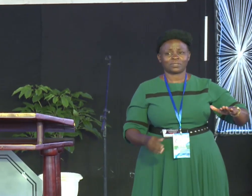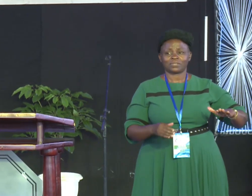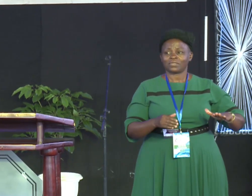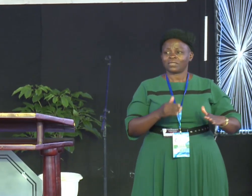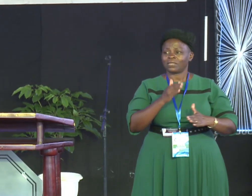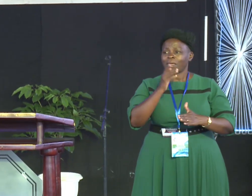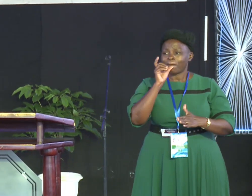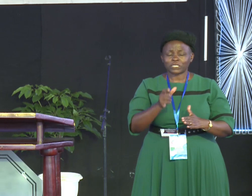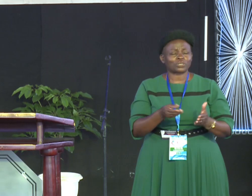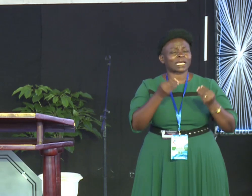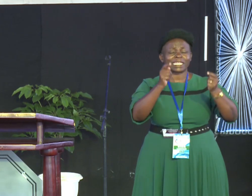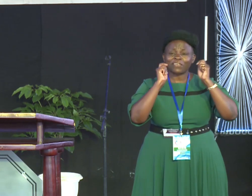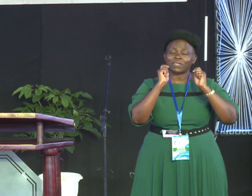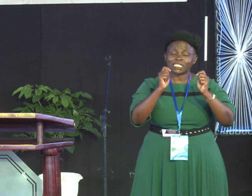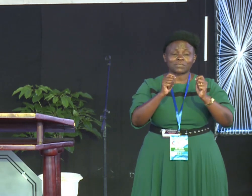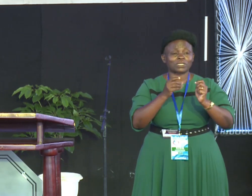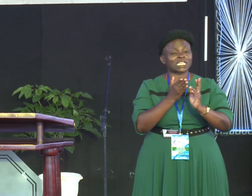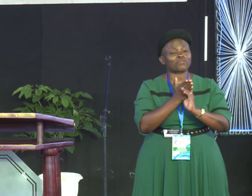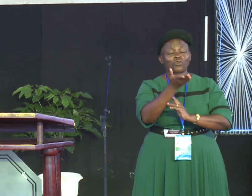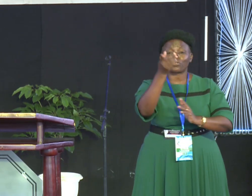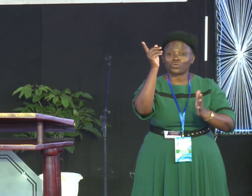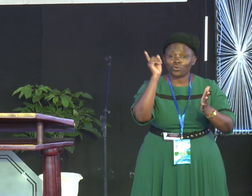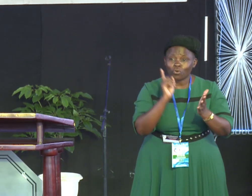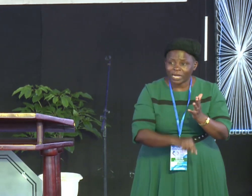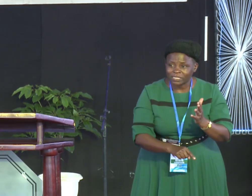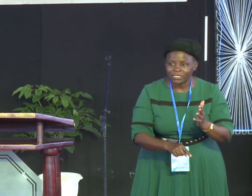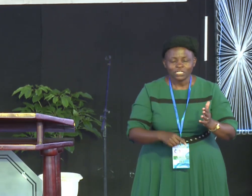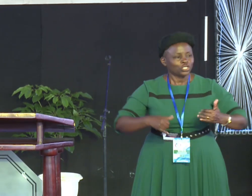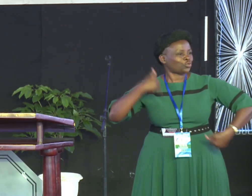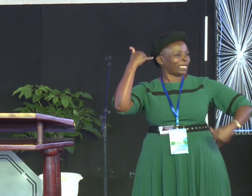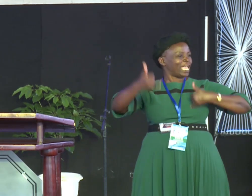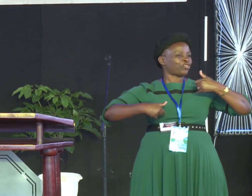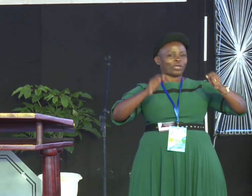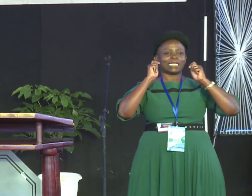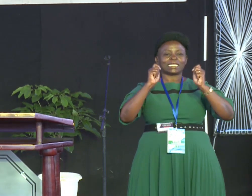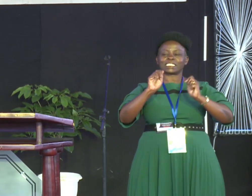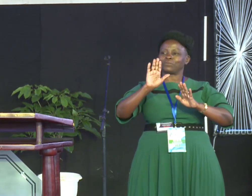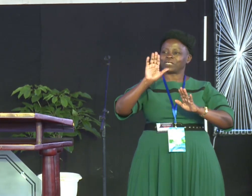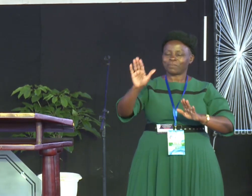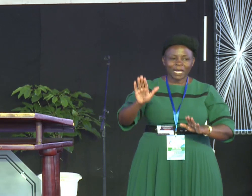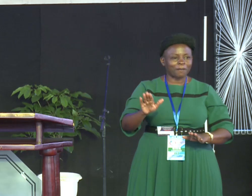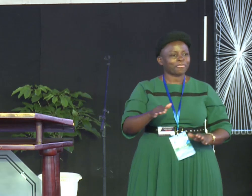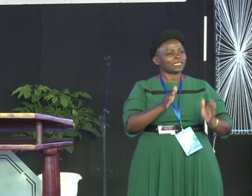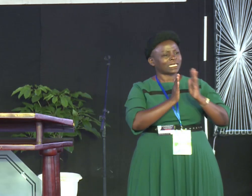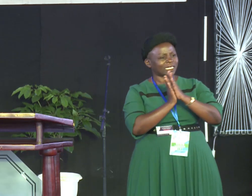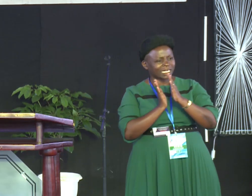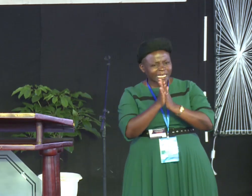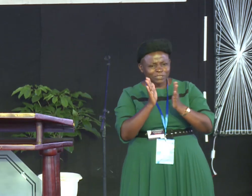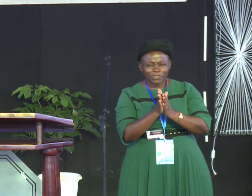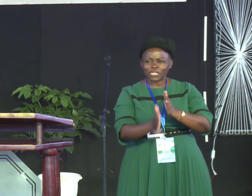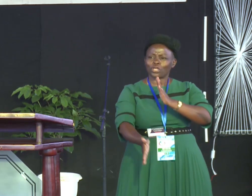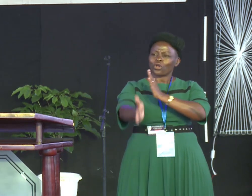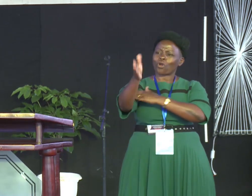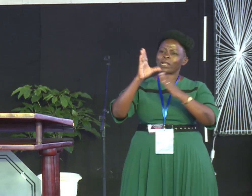awo obujulizi kyayiseemu. Someone can give a testimony of what they've gone through. No obujulizi bwe. And you enjoy the testimony. No, nakunyumiza Katonda engeri gye